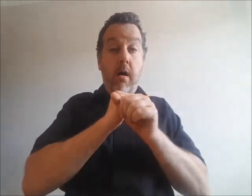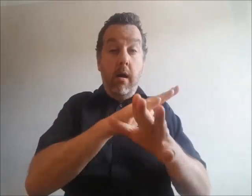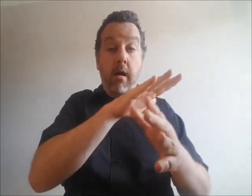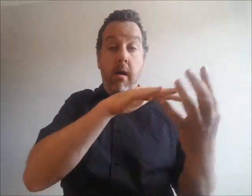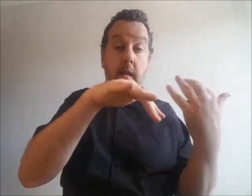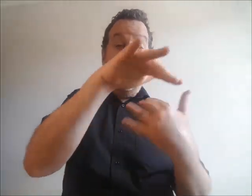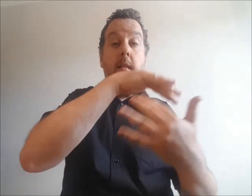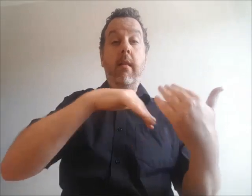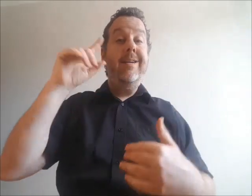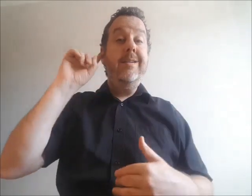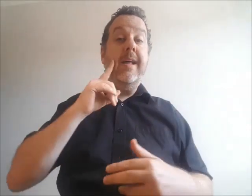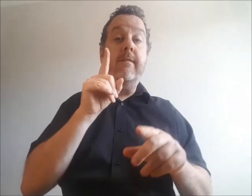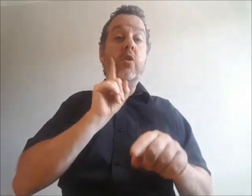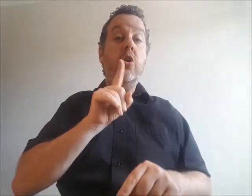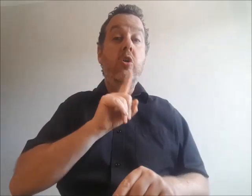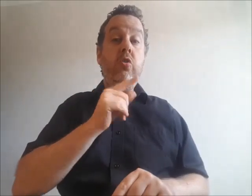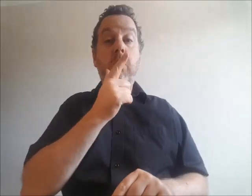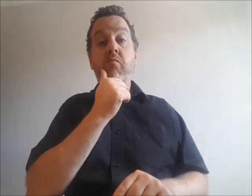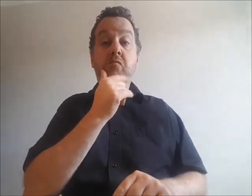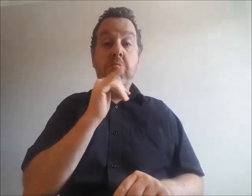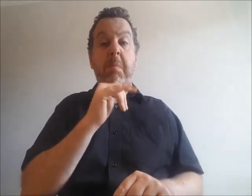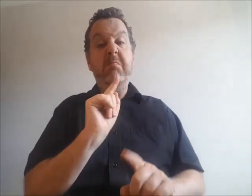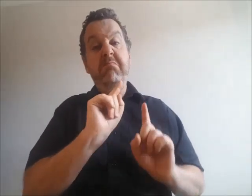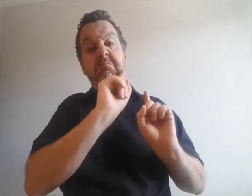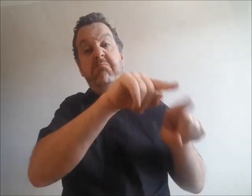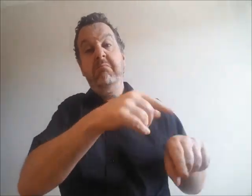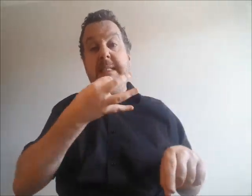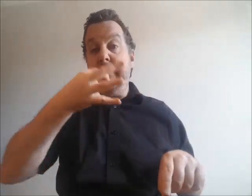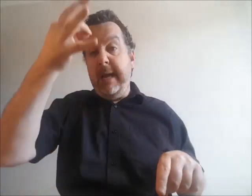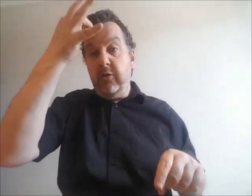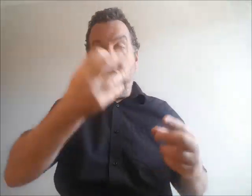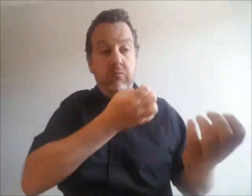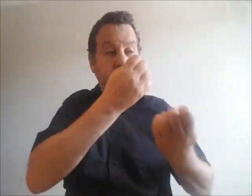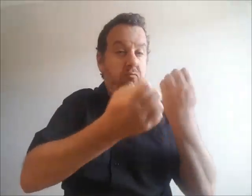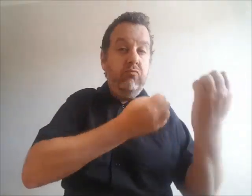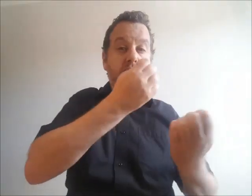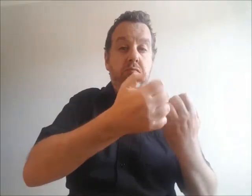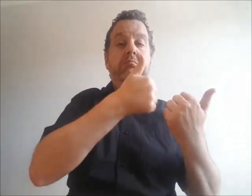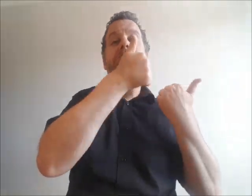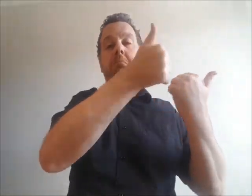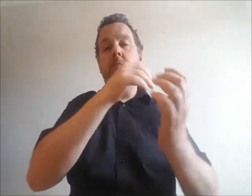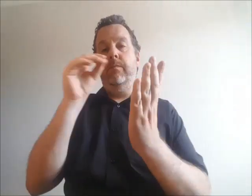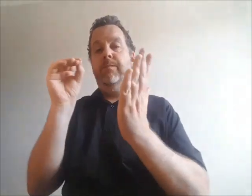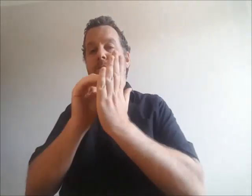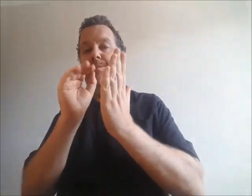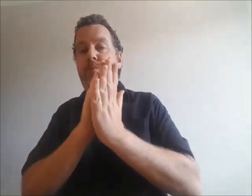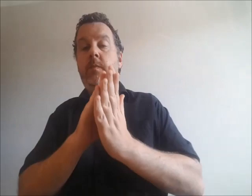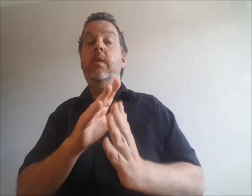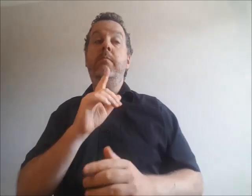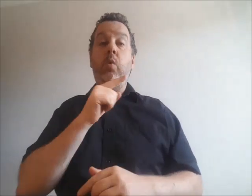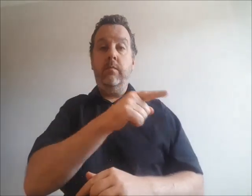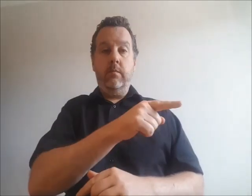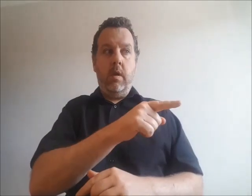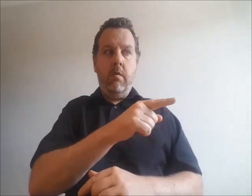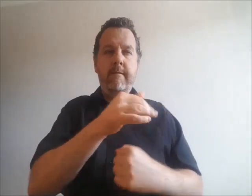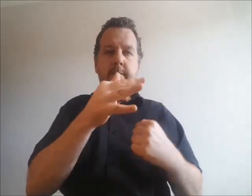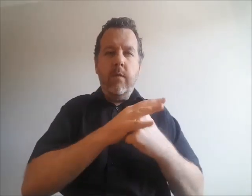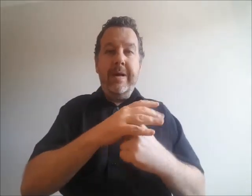an institution where only deaf girls were being educated, then maybe an inspector might have been sent down and they could have been registered, but not if it was